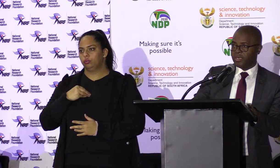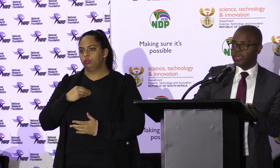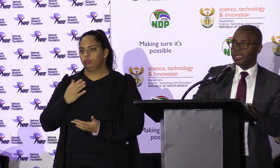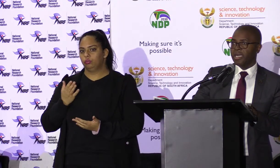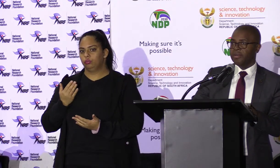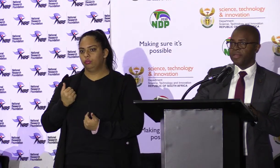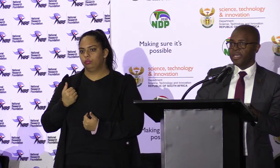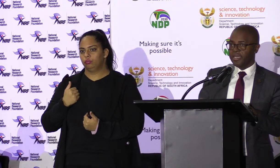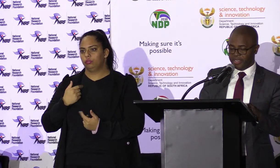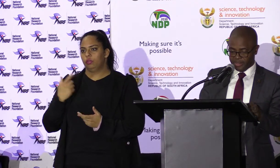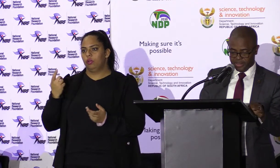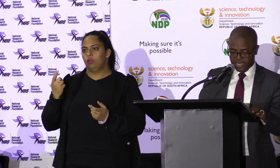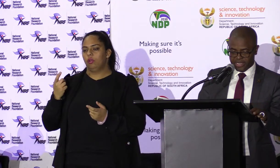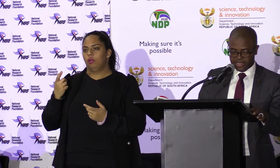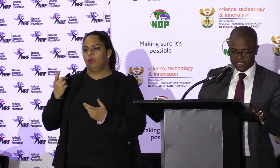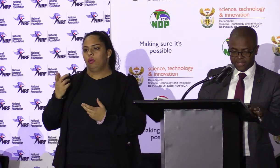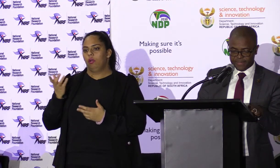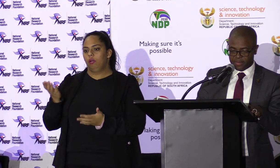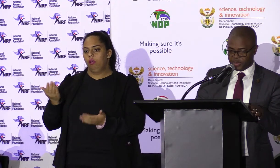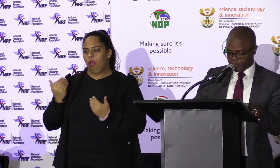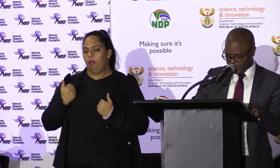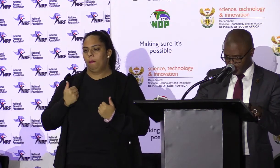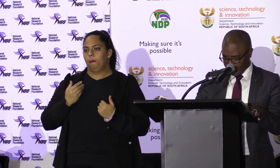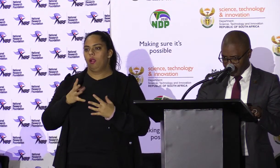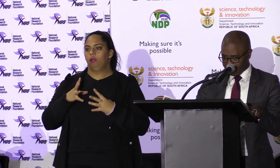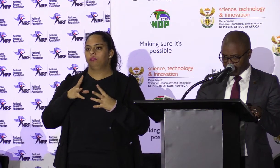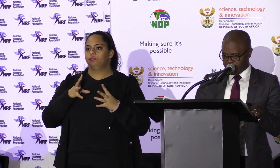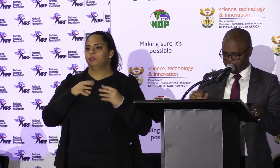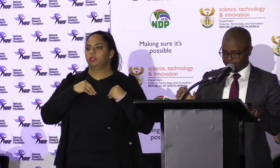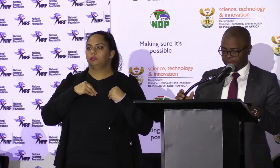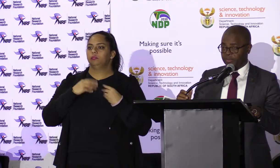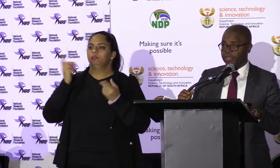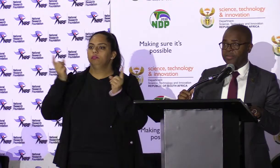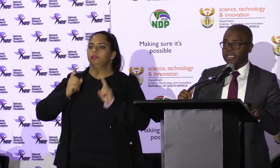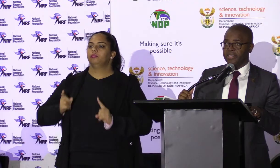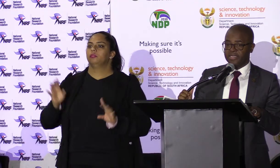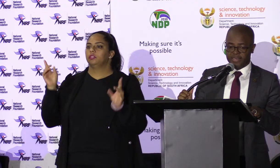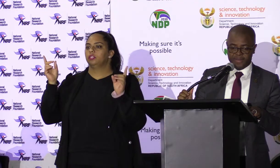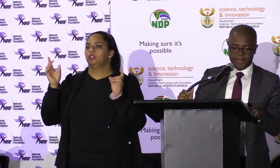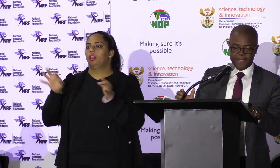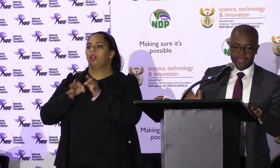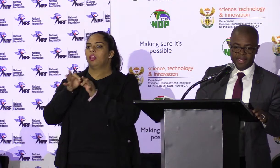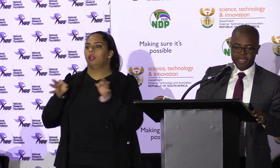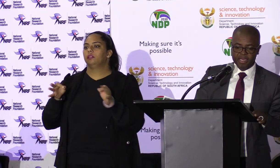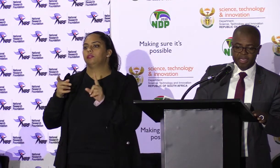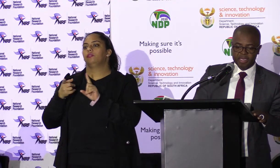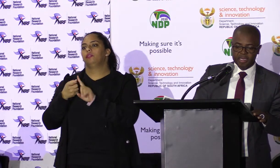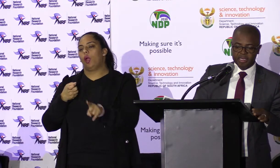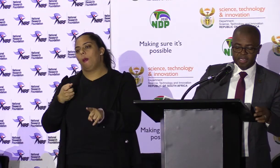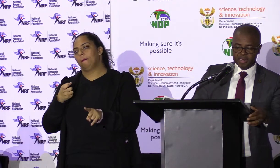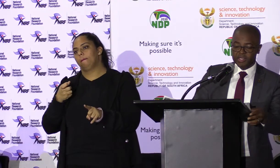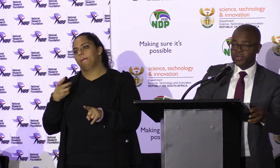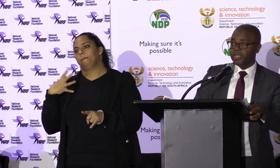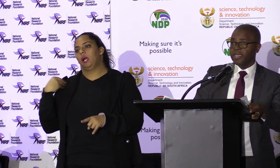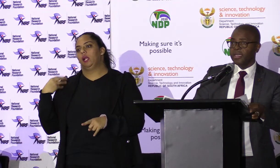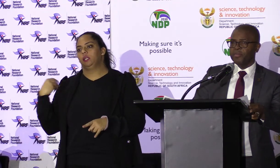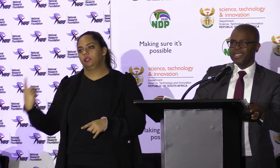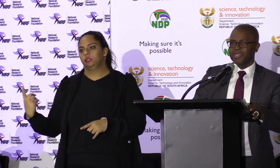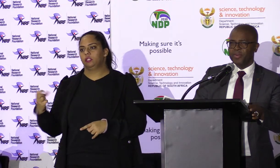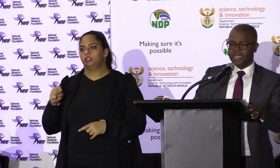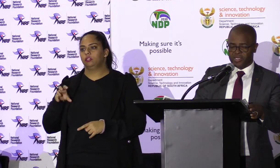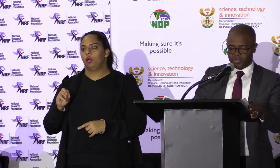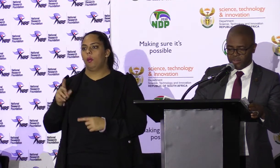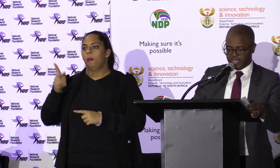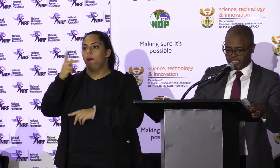who will come here and receive some special gifts from the minister. So